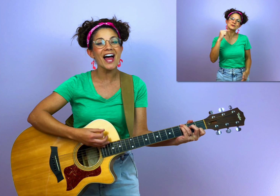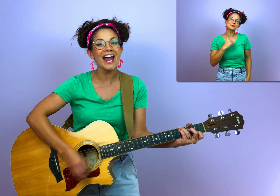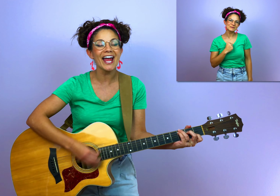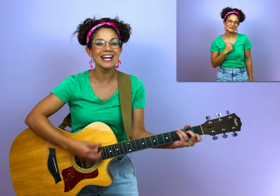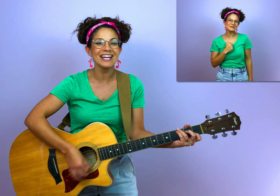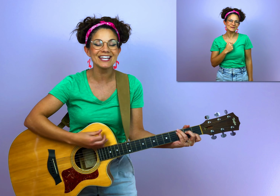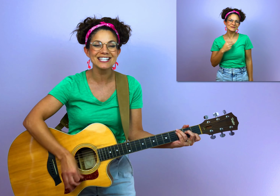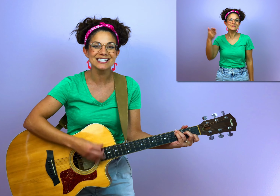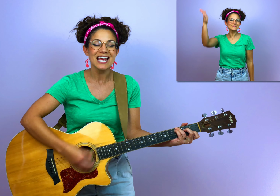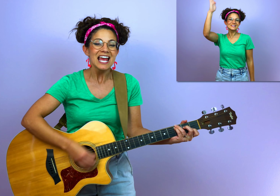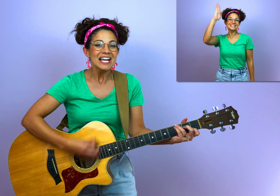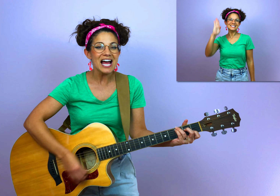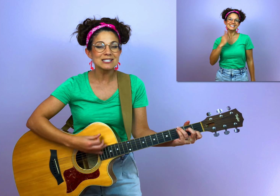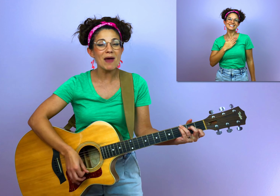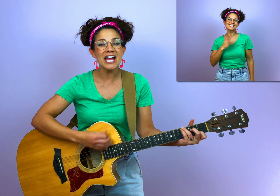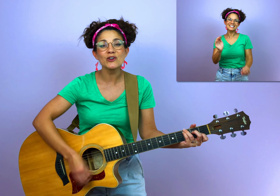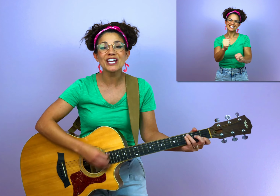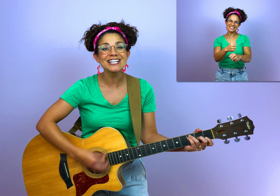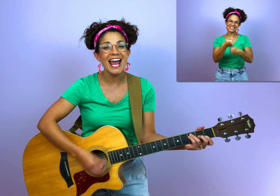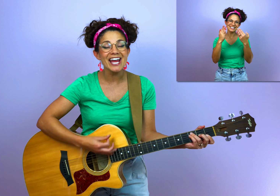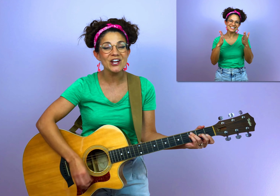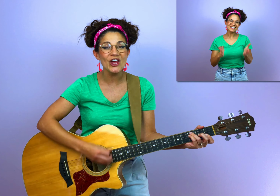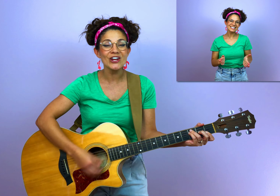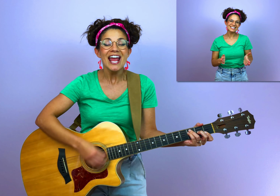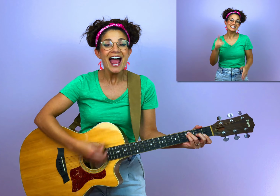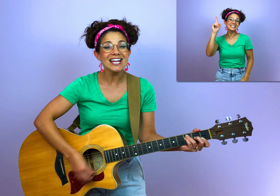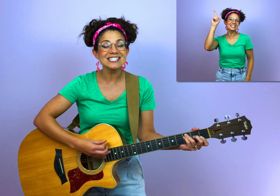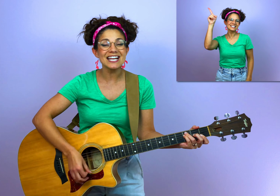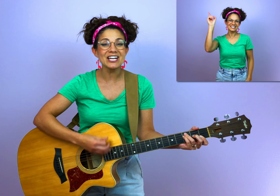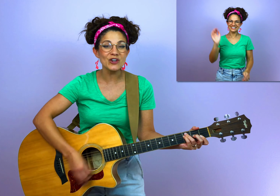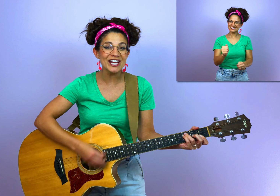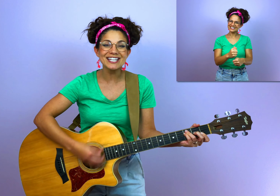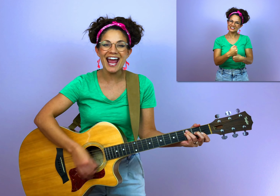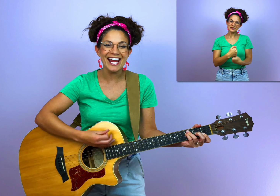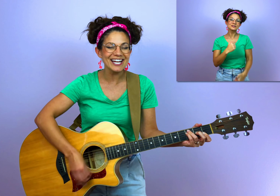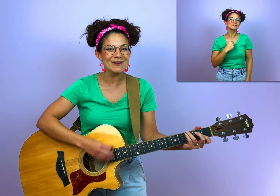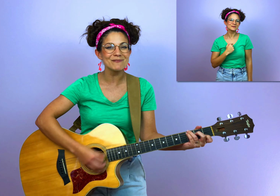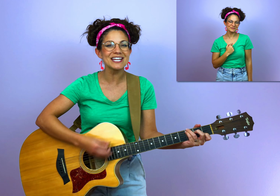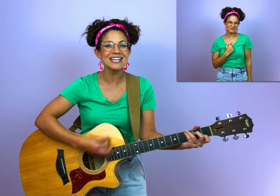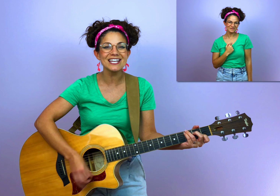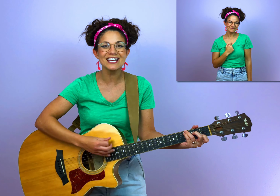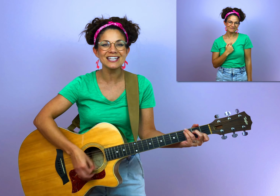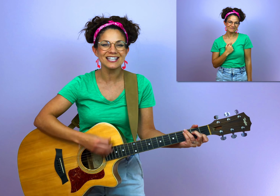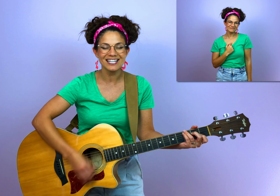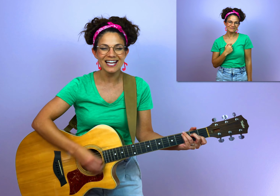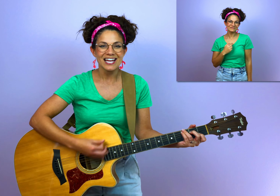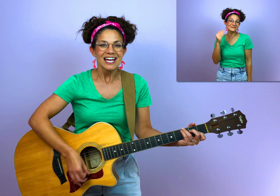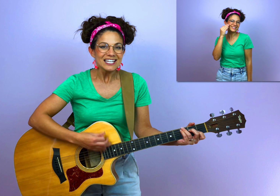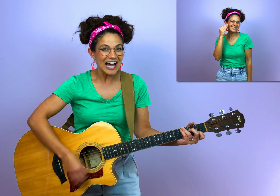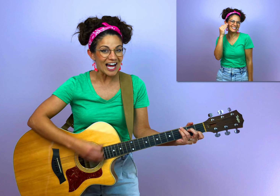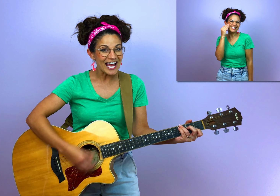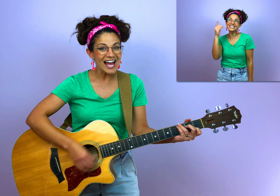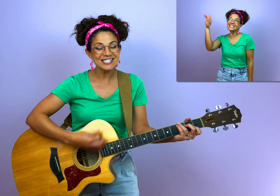mind God's my Creator, and He created me God has